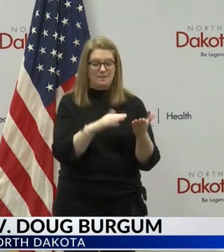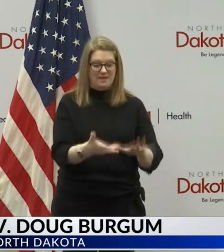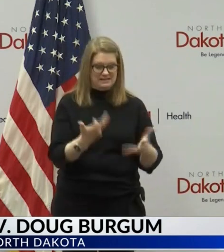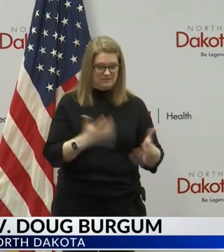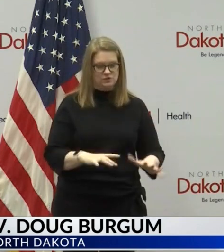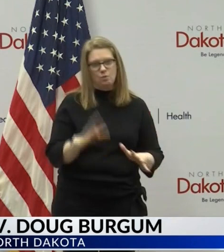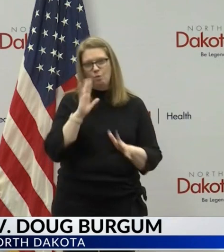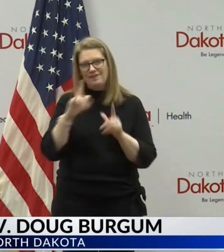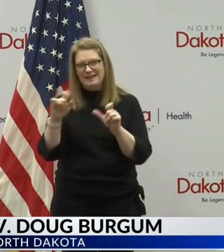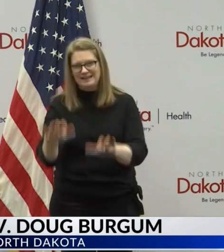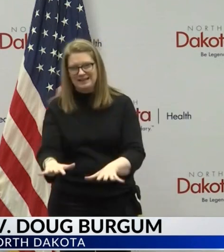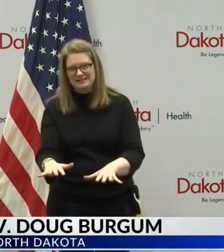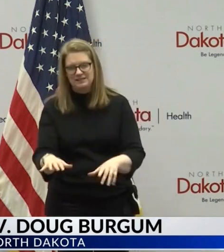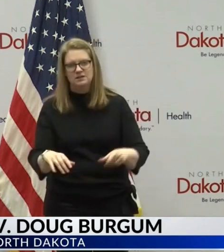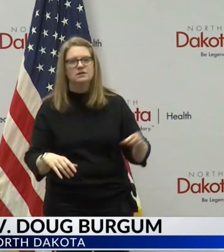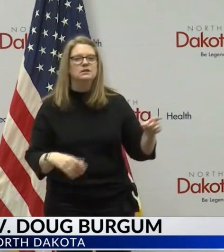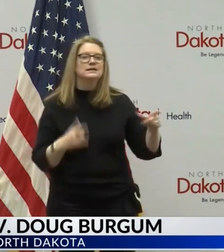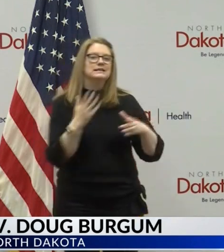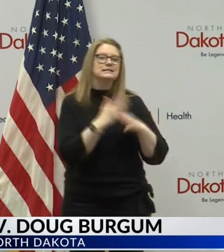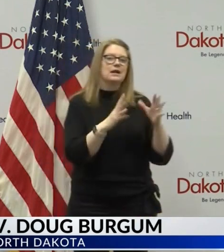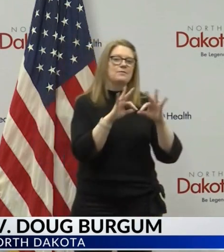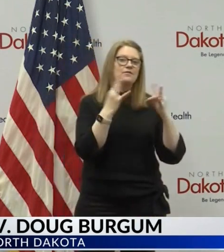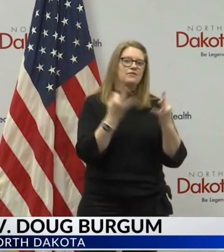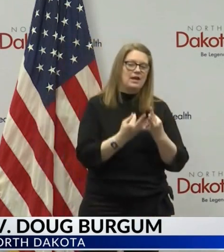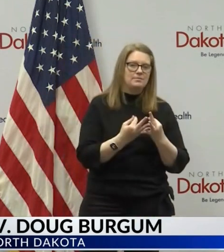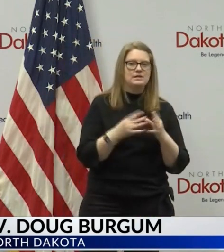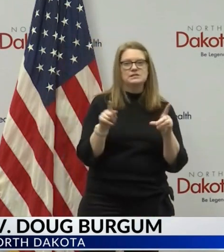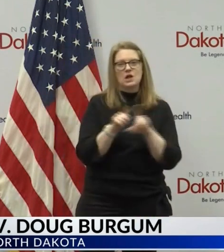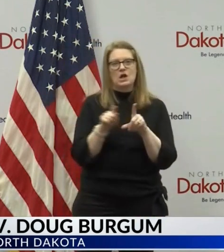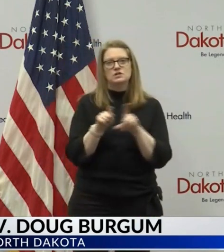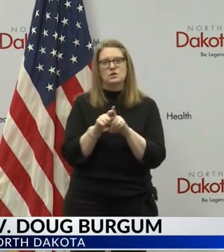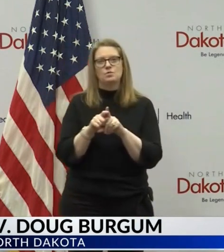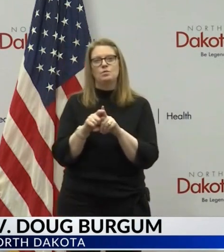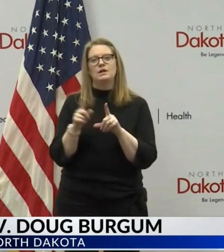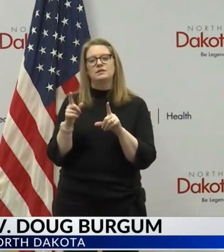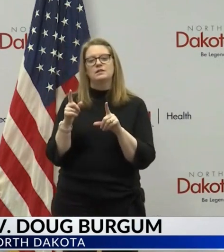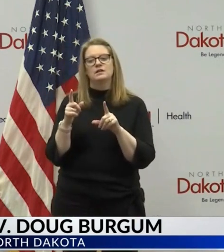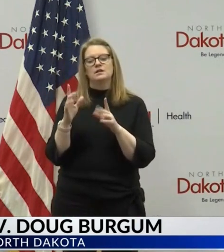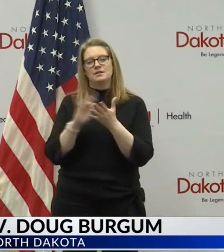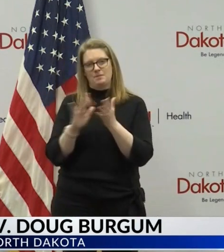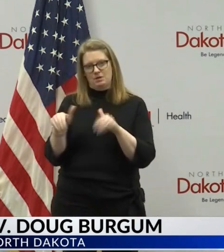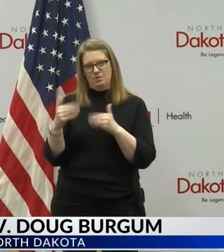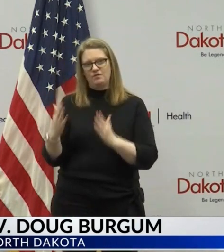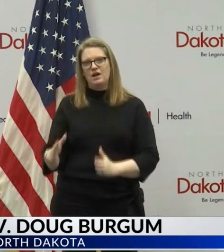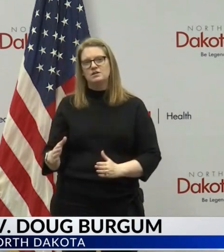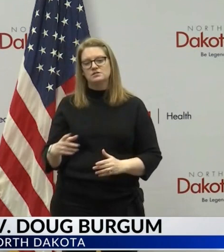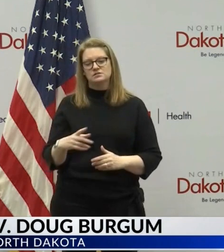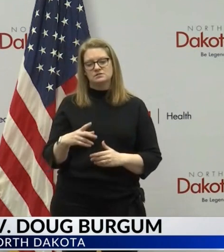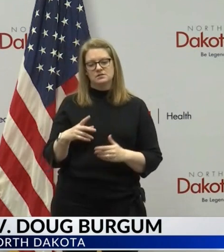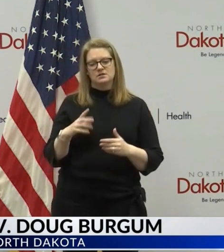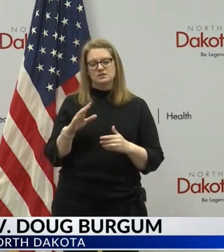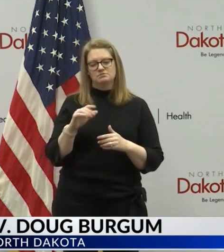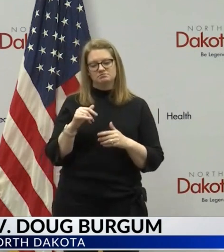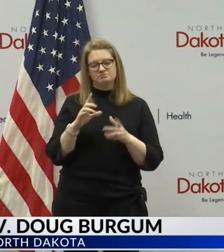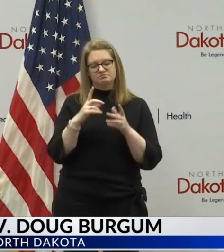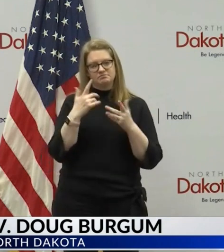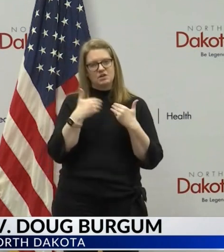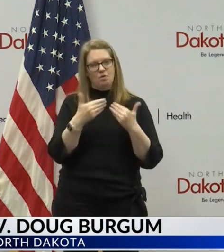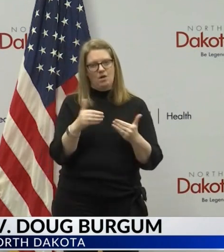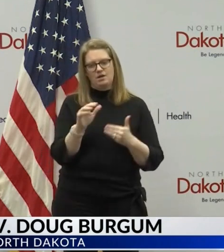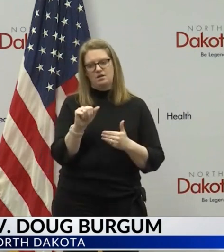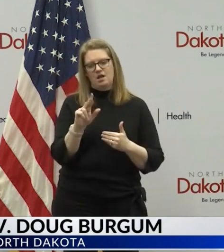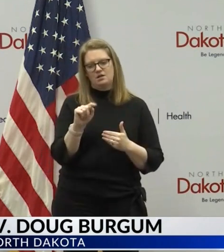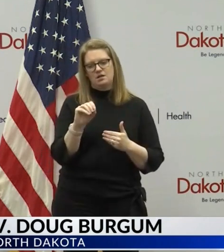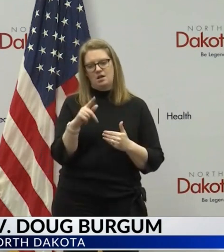families who, in conjunction with their medical providers, have made a decision to do an autopsy after the person has passed away to